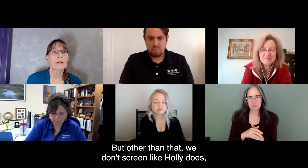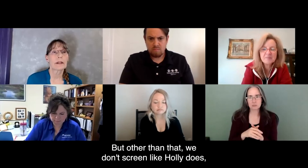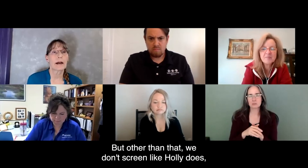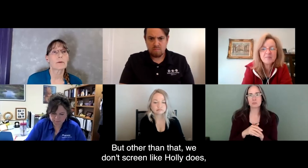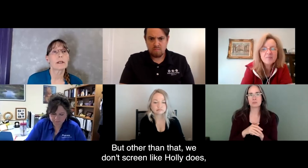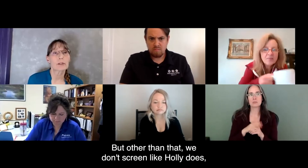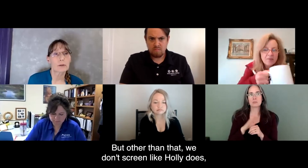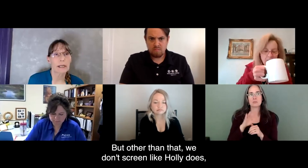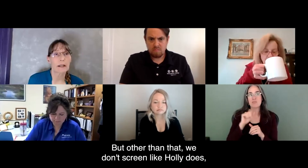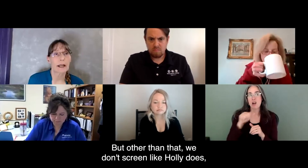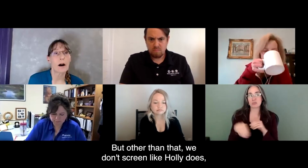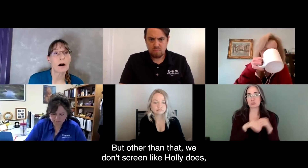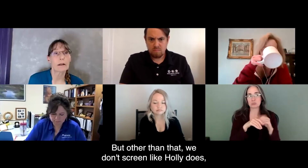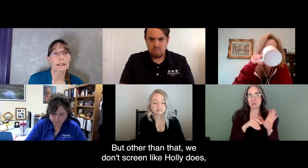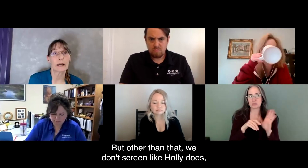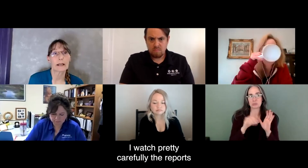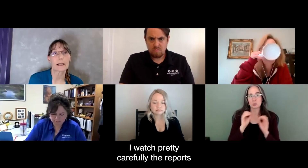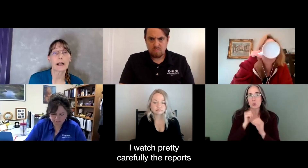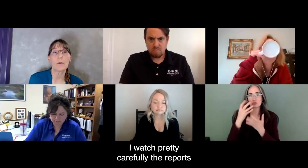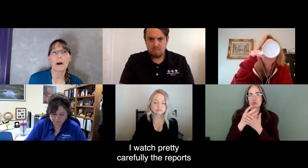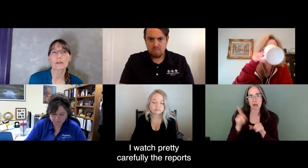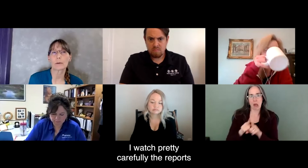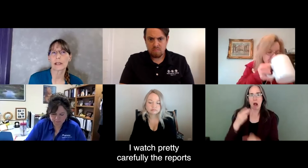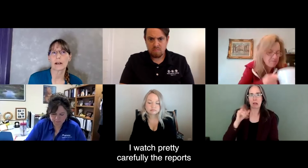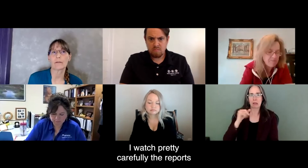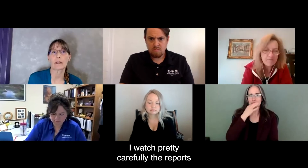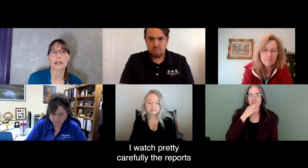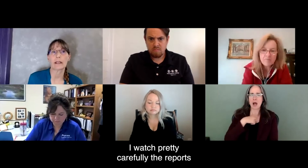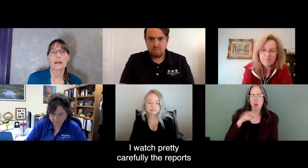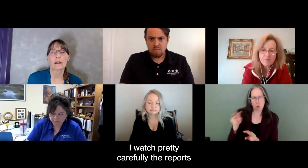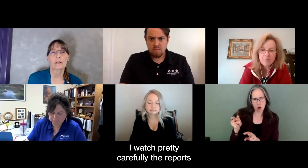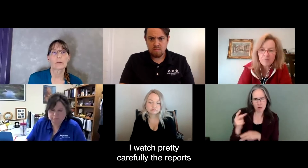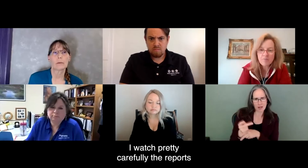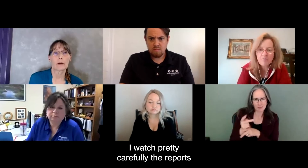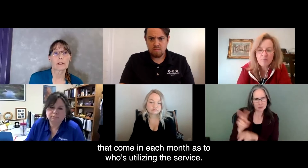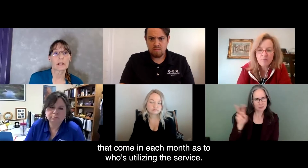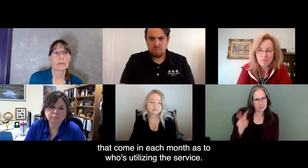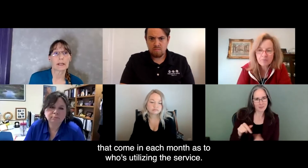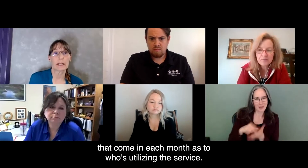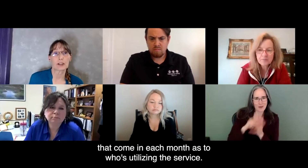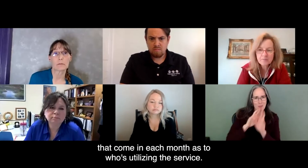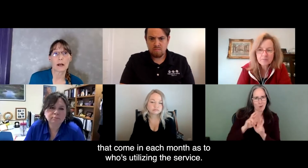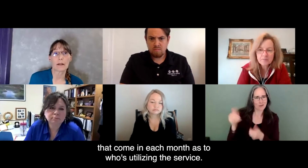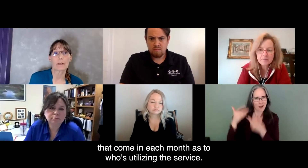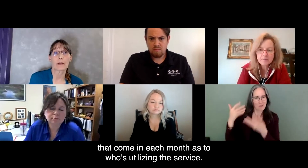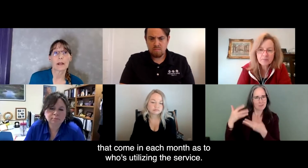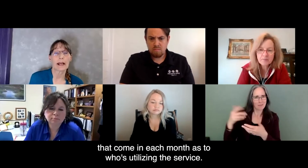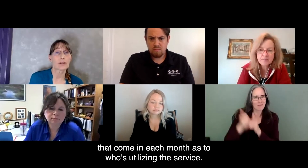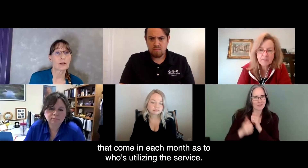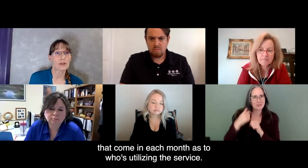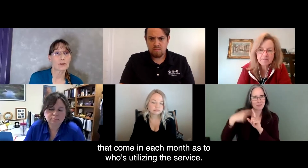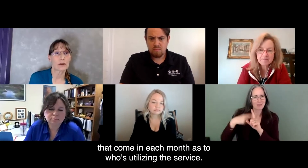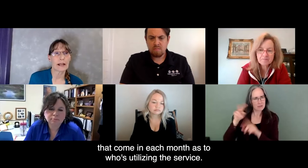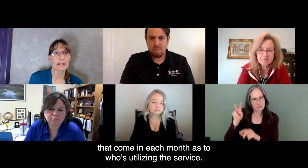But other than that, we don't screen like Holly does. I watch pretty carefully the reports that come in each month